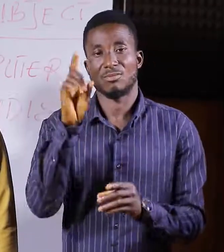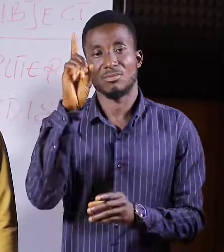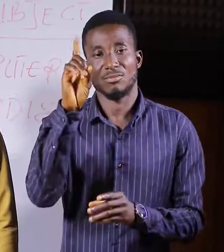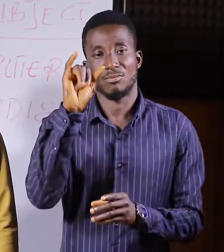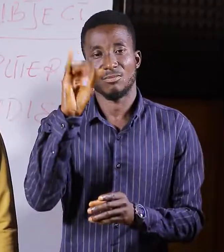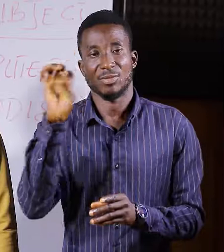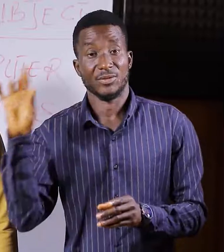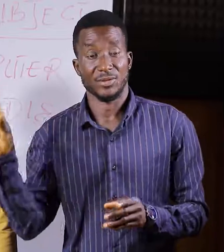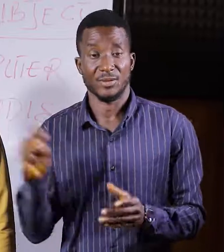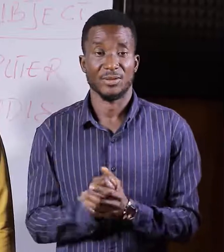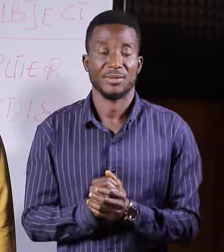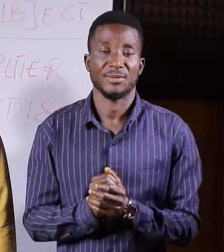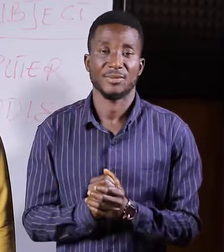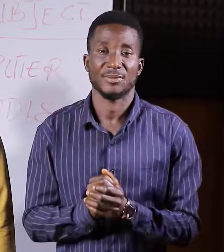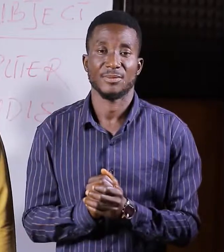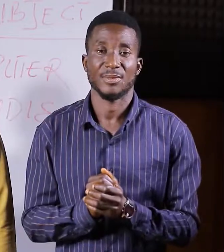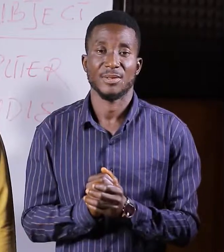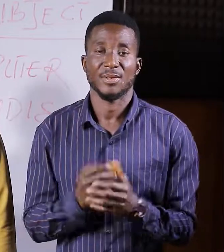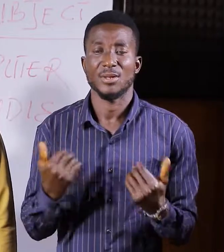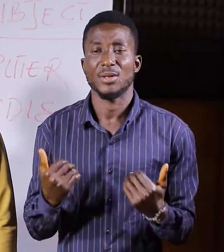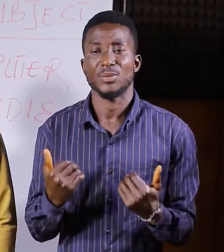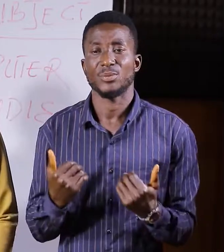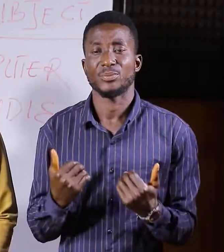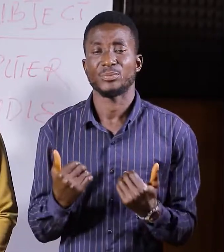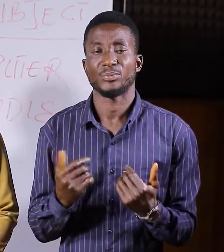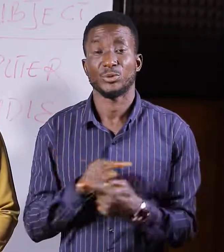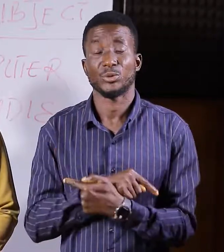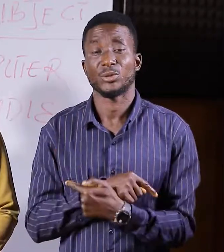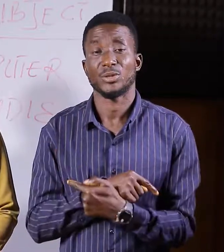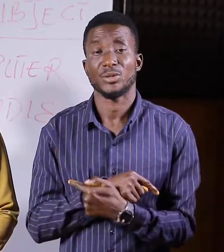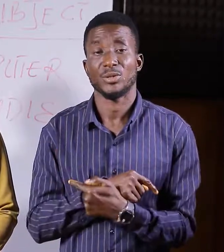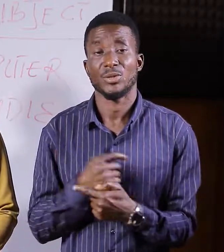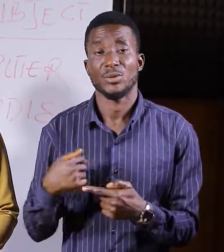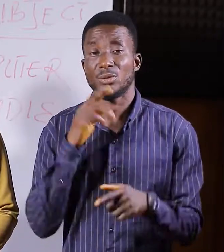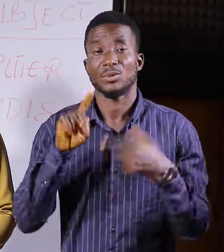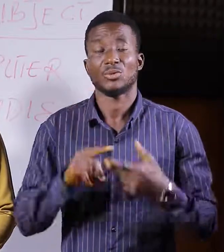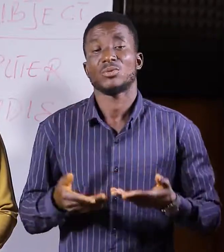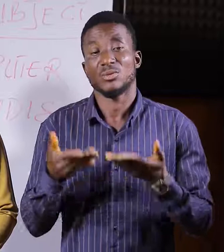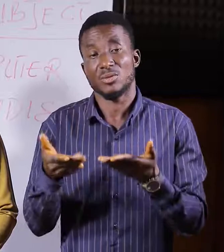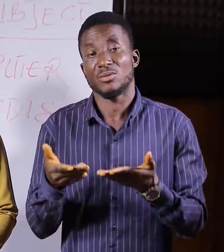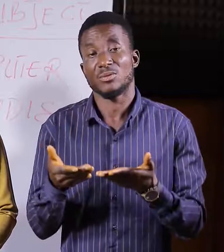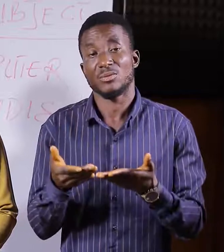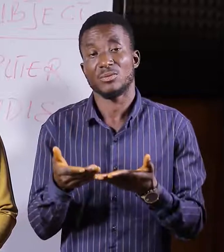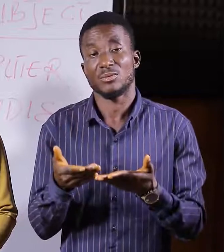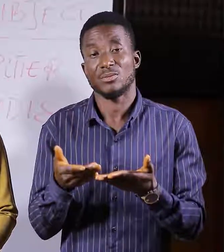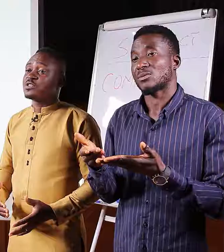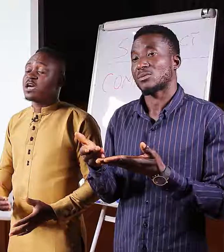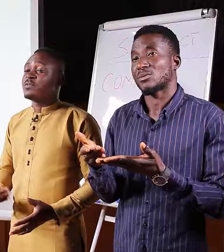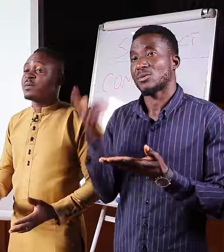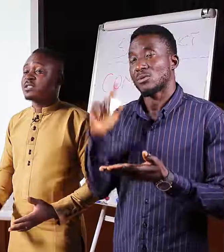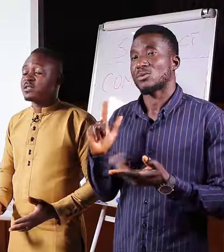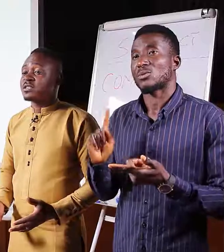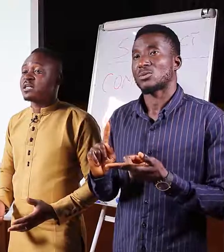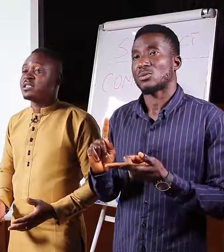devices in our previous class and we're unable to round it up, but today I'm going to give, for us to actually